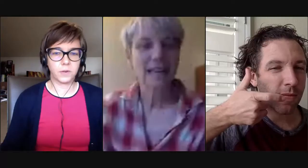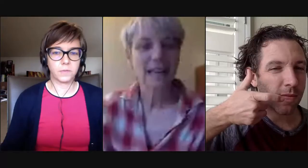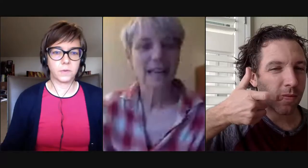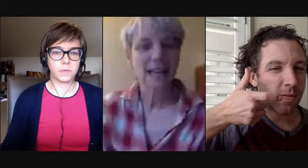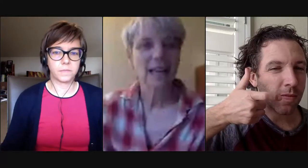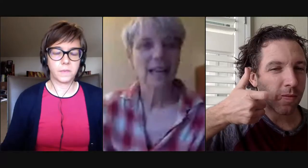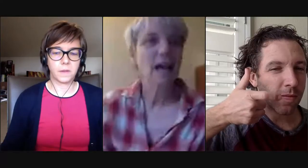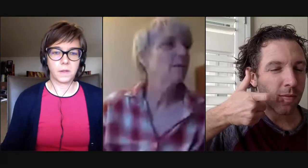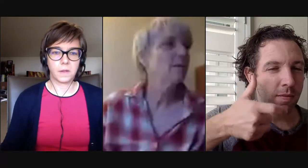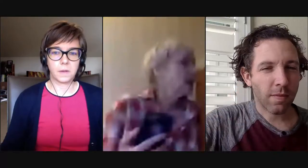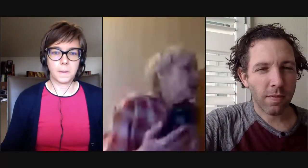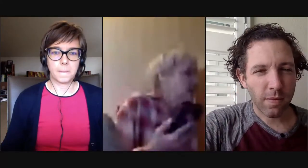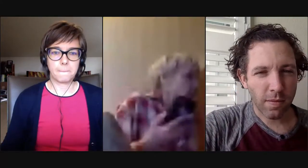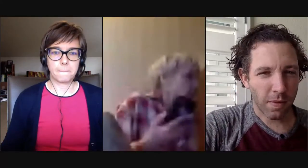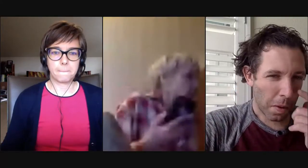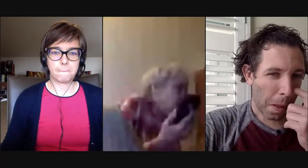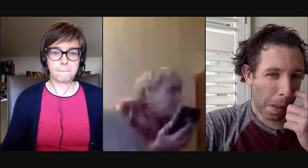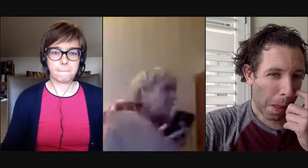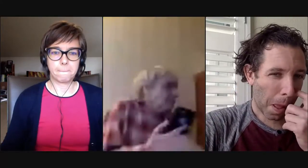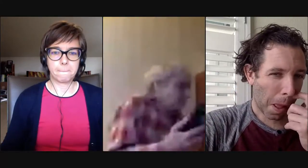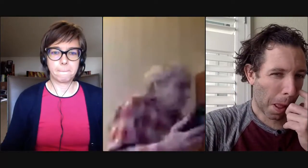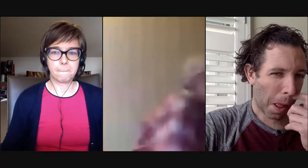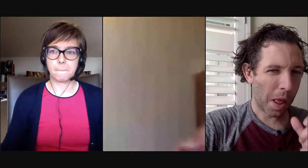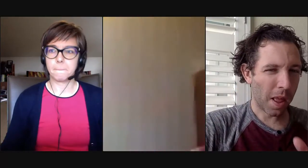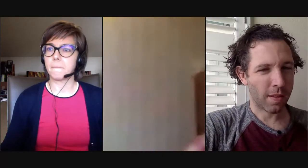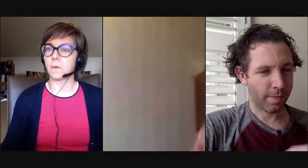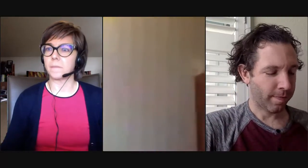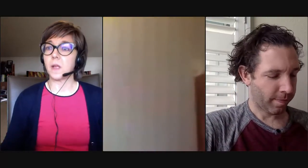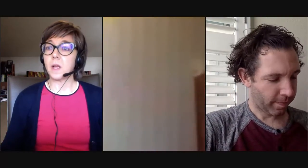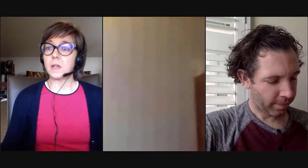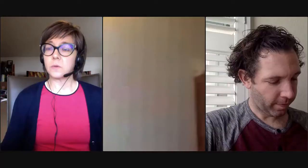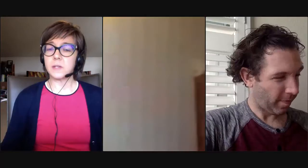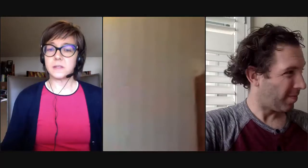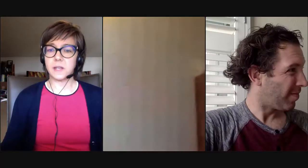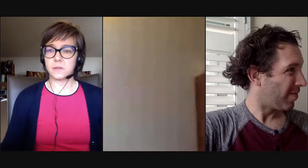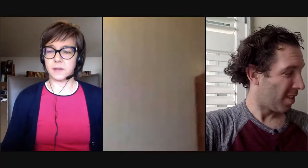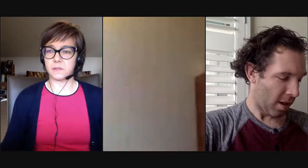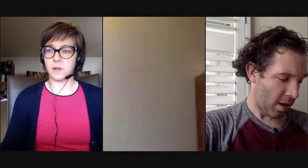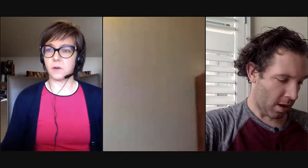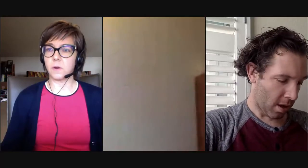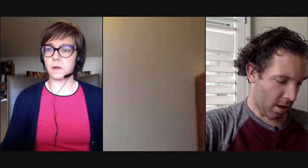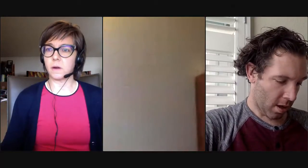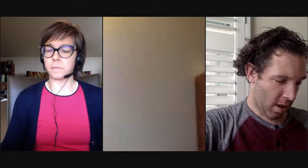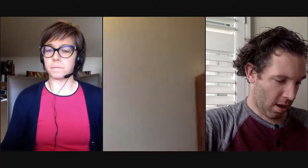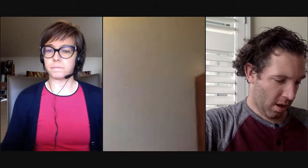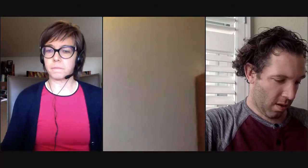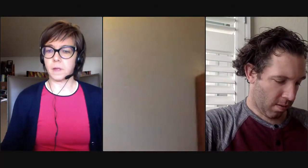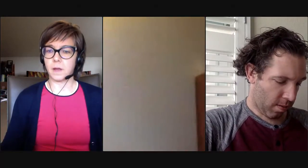phone. I can probably find one. Hang on. Okay. So it is 10:07. So I don't want to